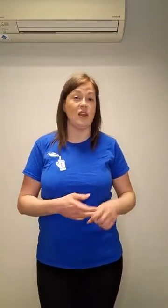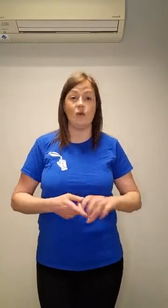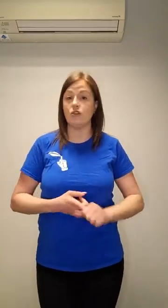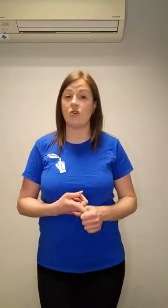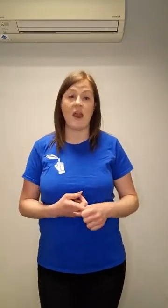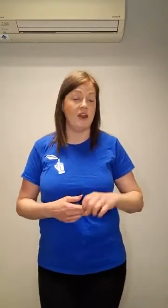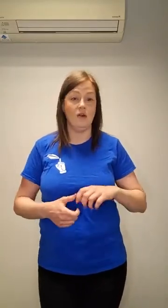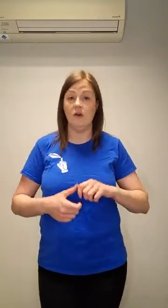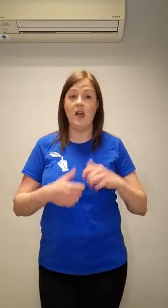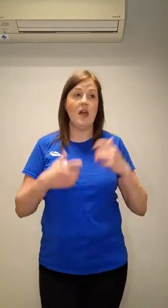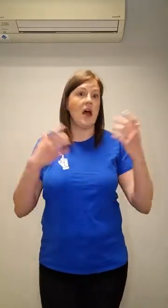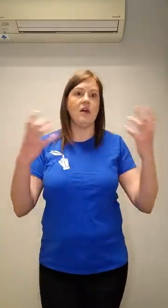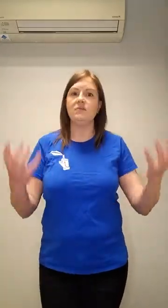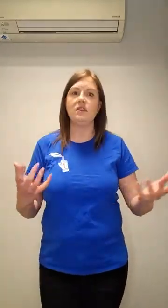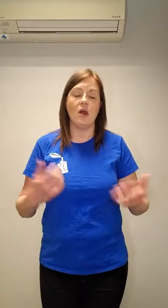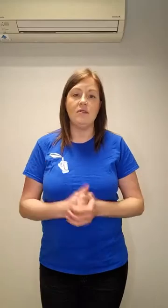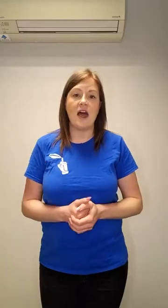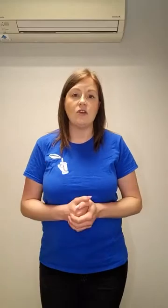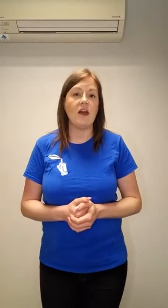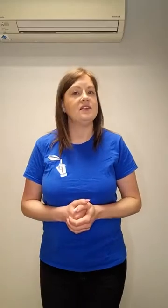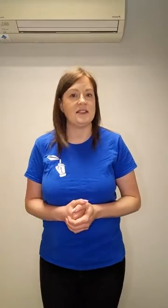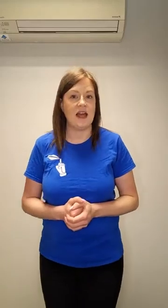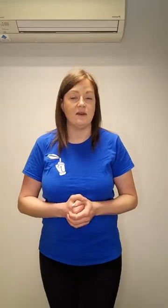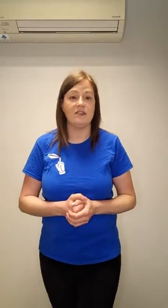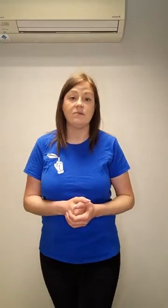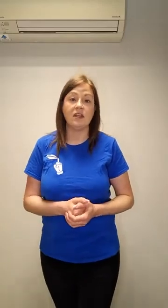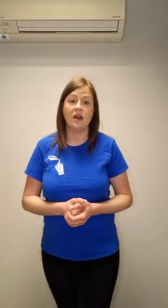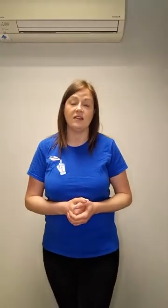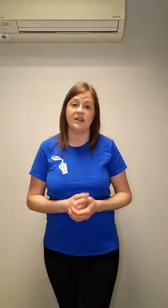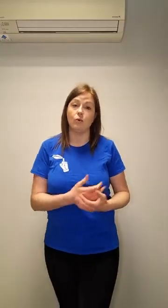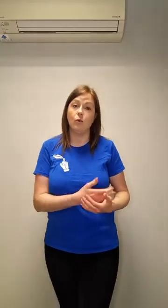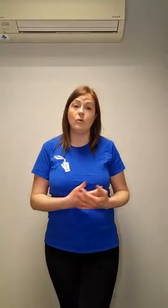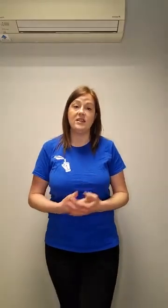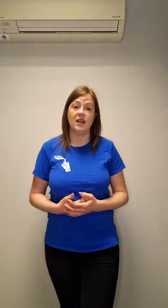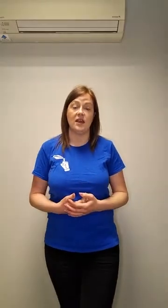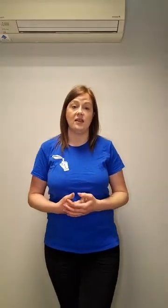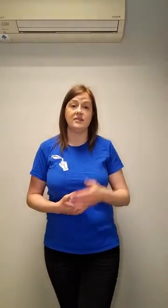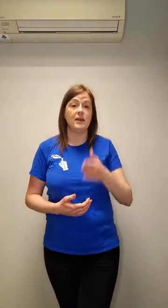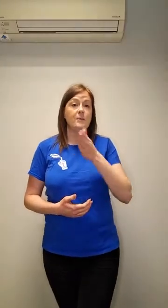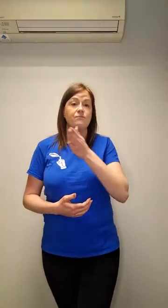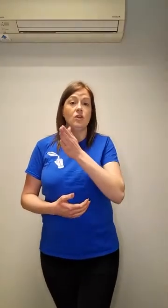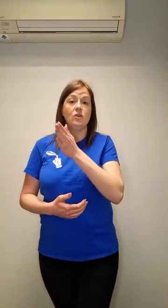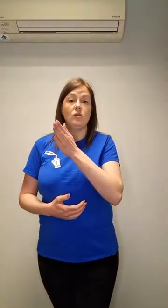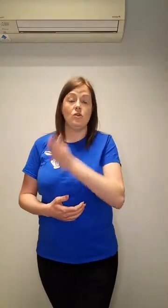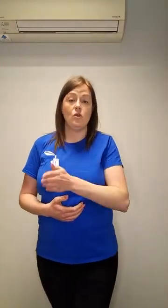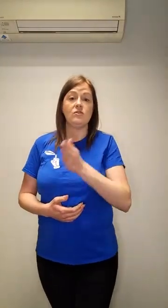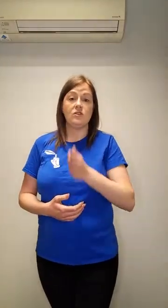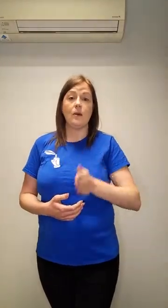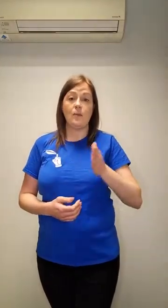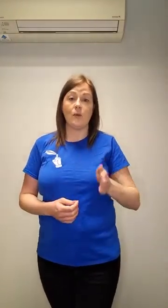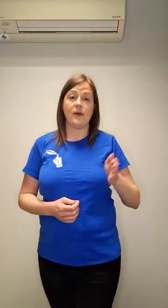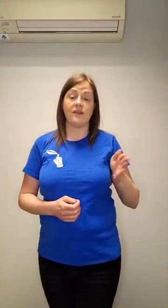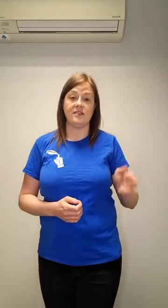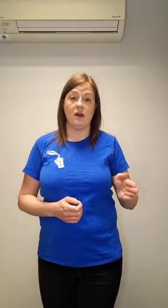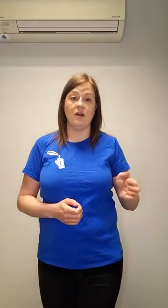or the train, or at, you know, Nan and Granddad's house, something like that. So what we say is, use the appropriate sign